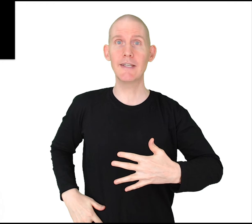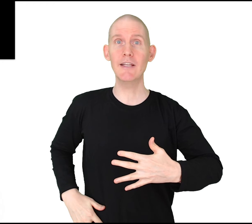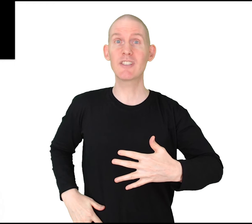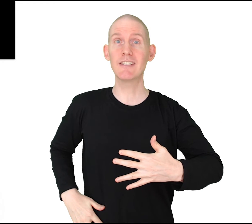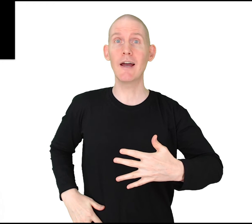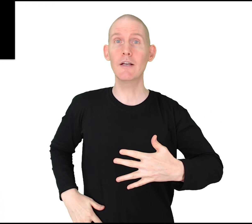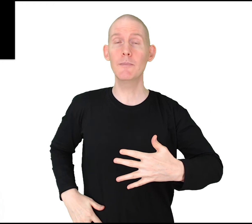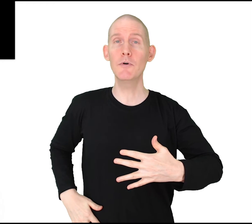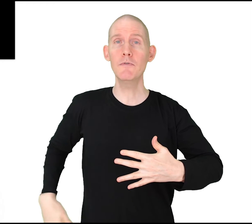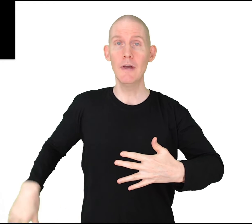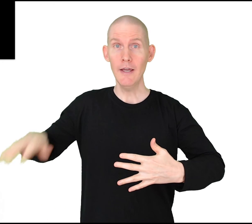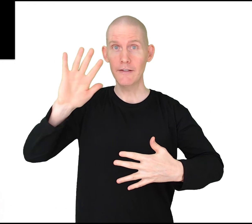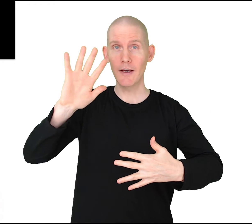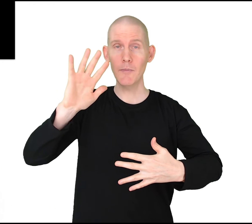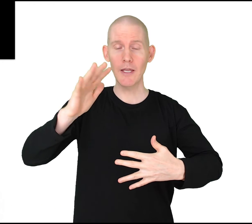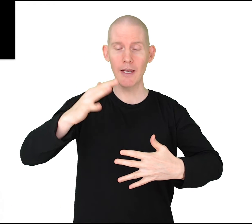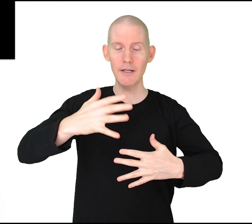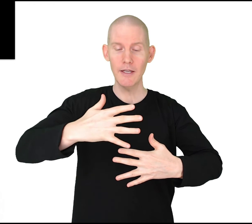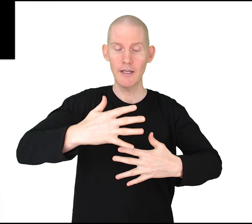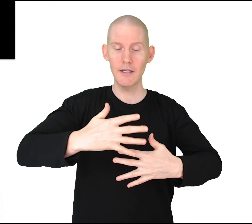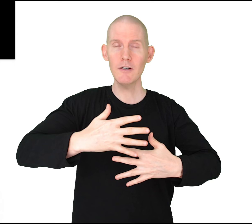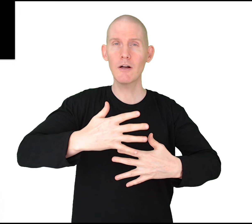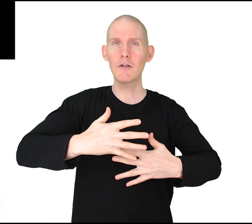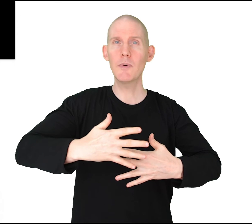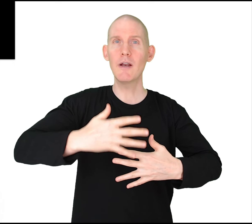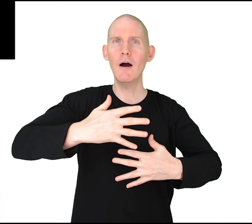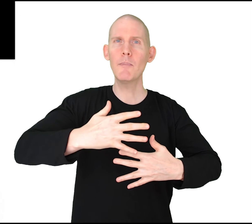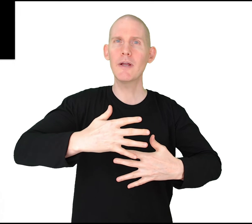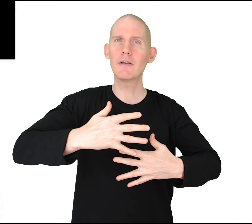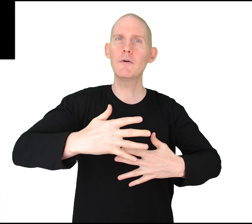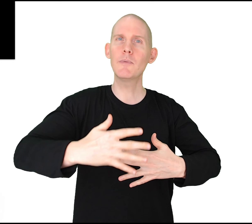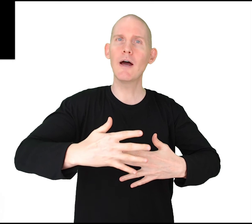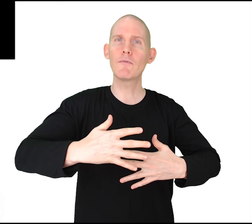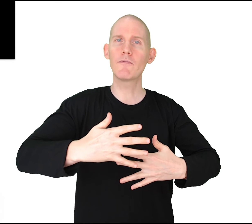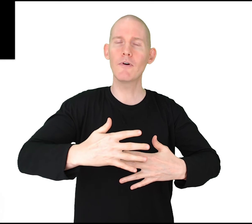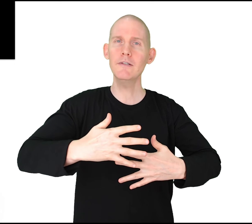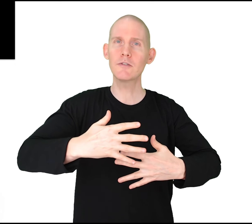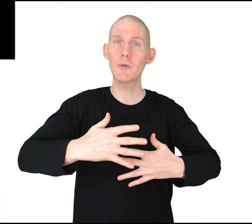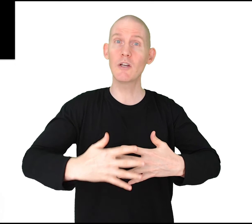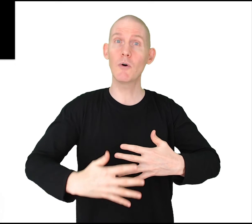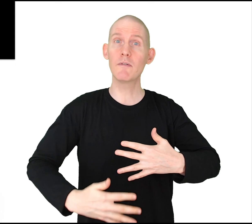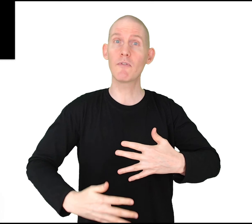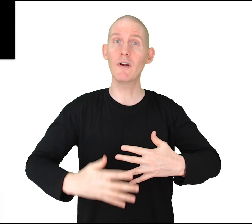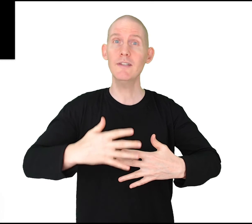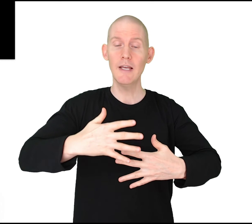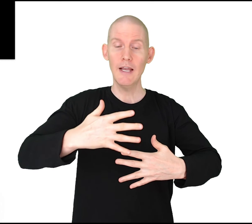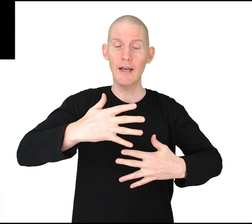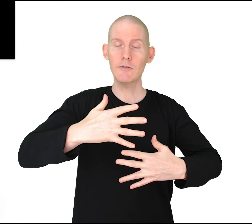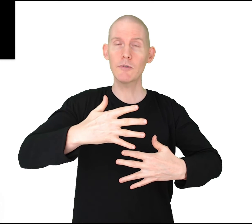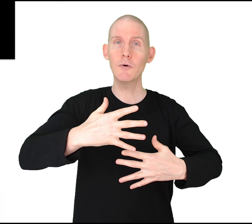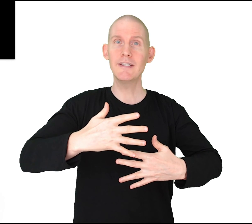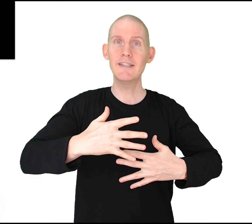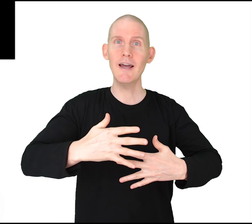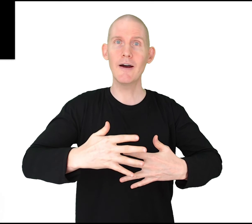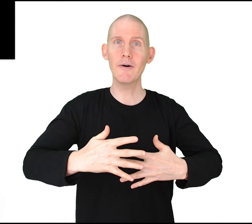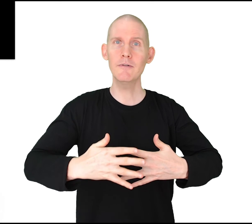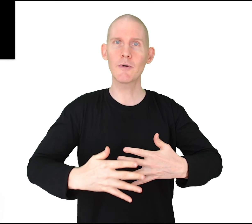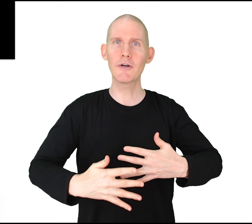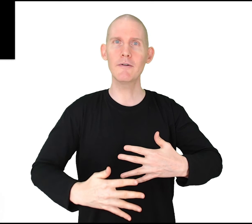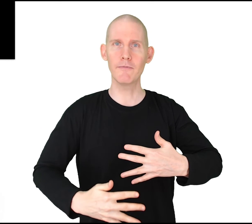it's not going to move. Dominant hand here, a little bit up and a little bit out front, so we can go in front. And as we're going down, we're going to flutter